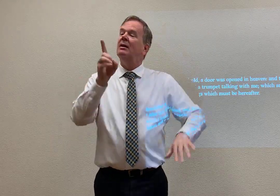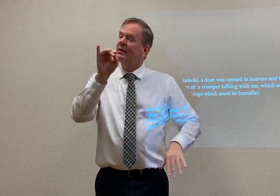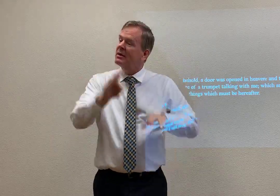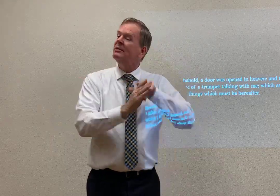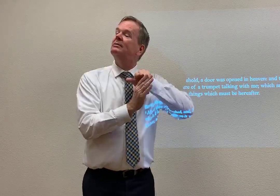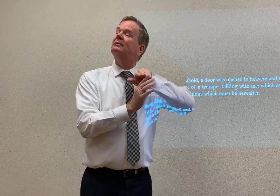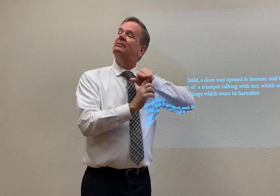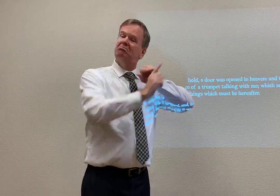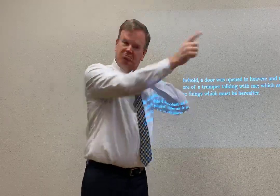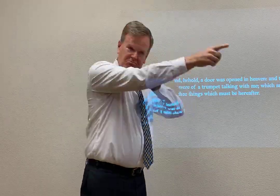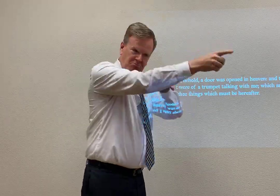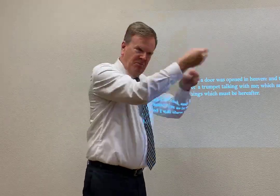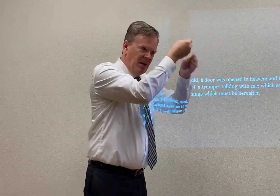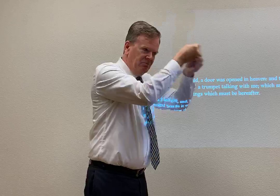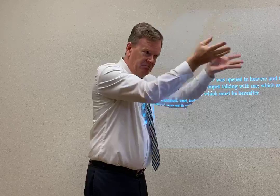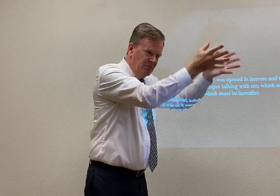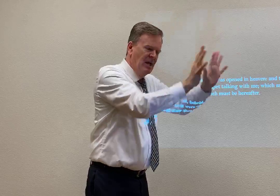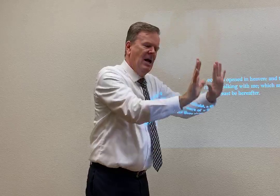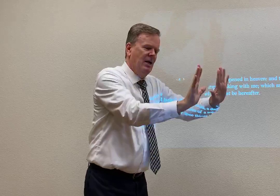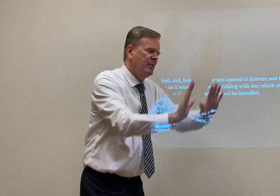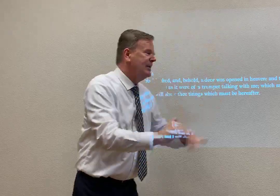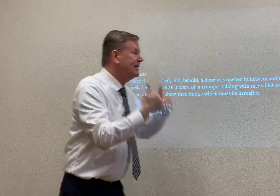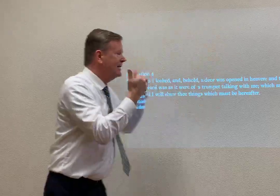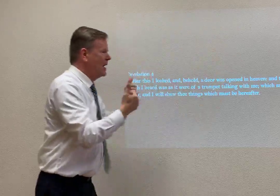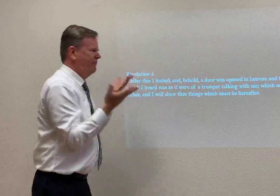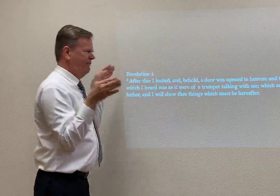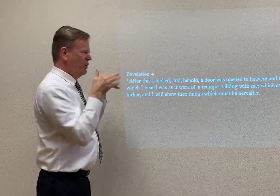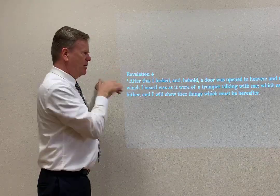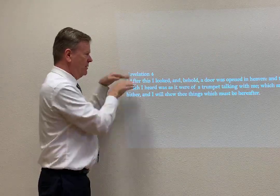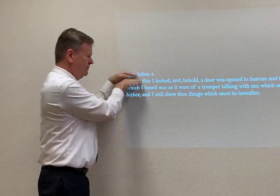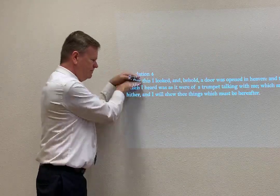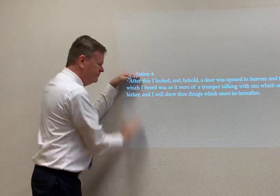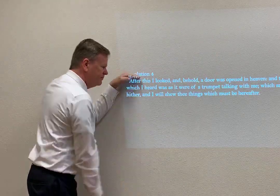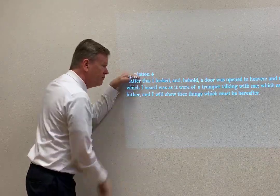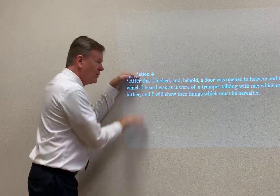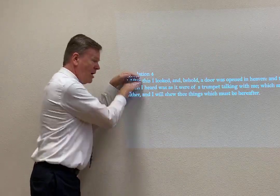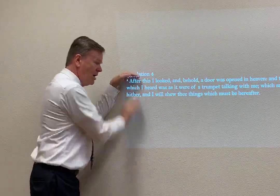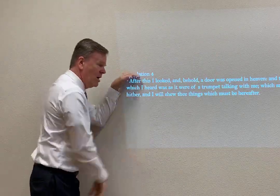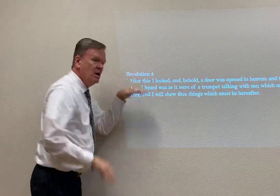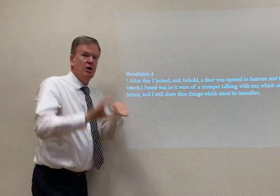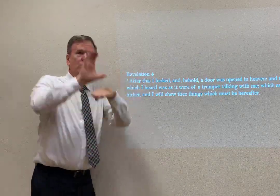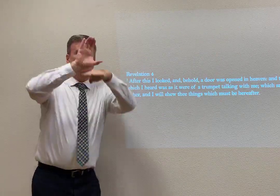walk by. Point is it happened. That message was then shared. But let's go ahead and focus on this.